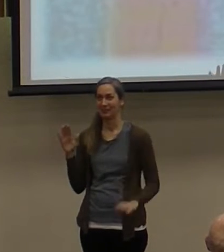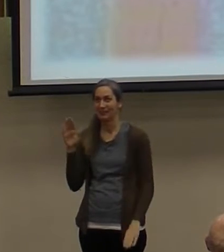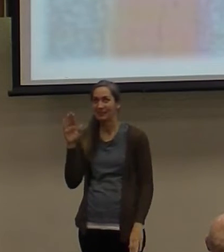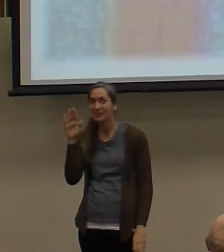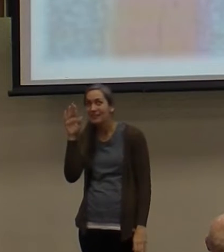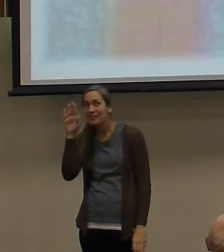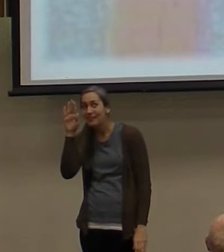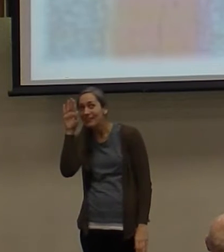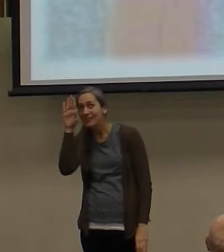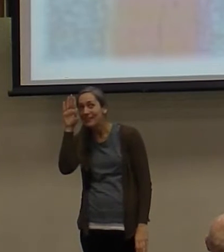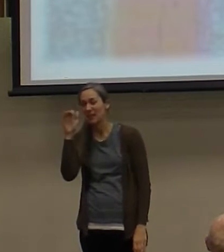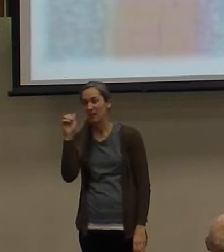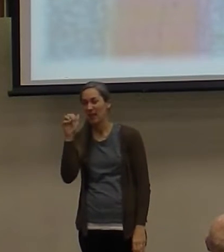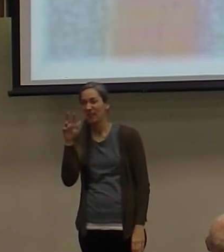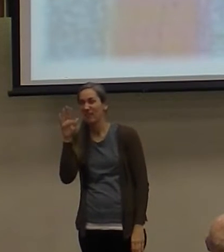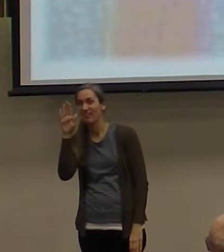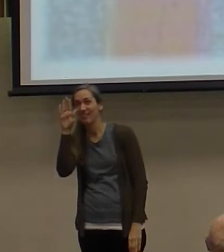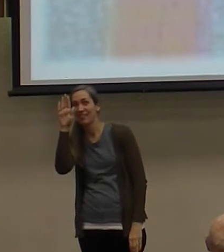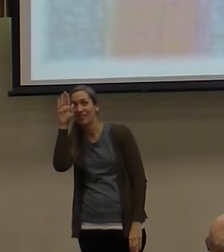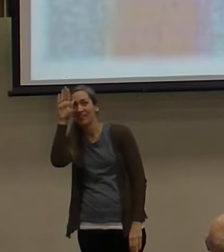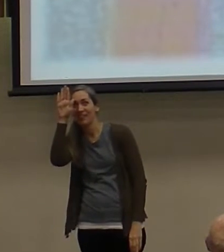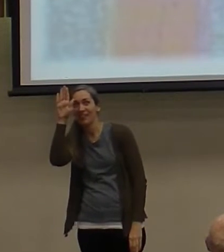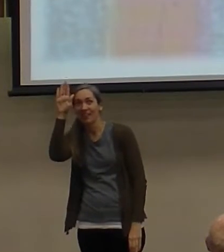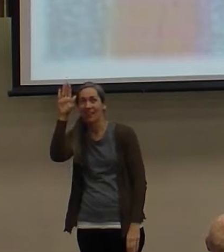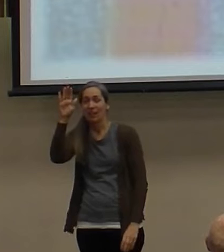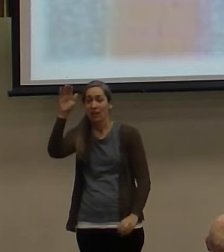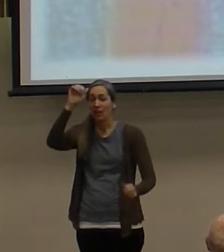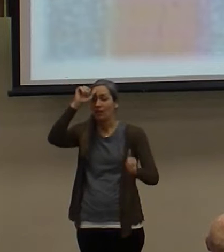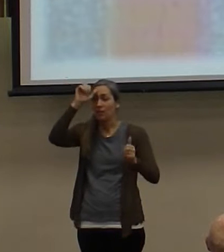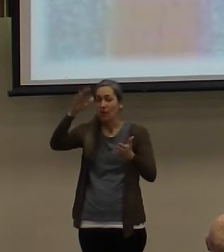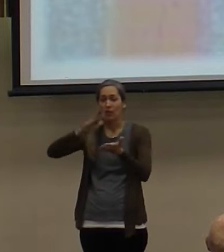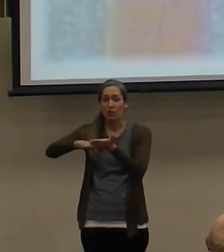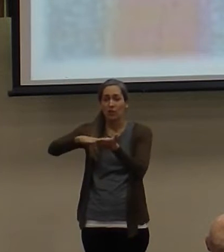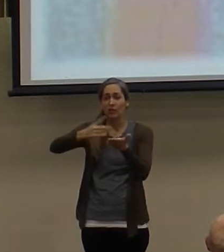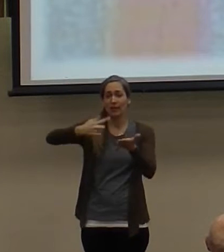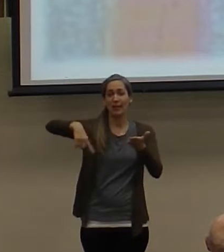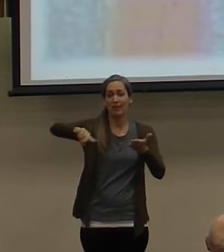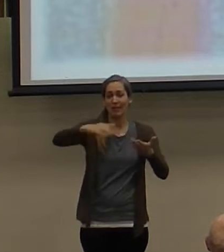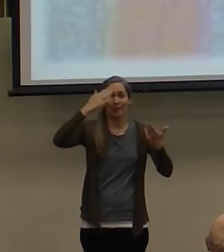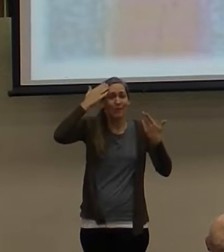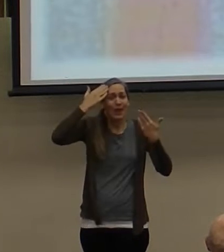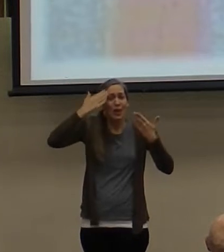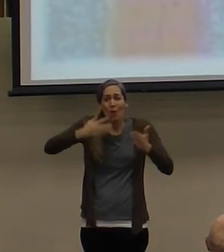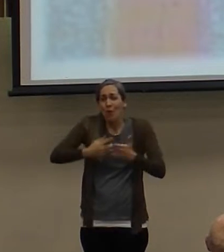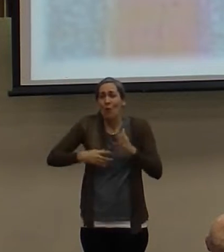hand went up in the back. "Father, forgive them, for they know not what they do."